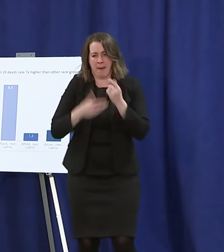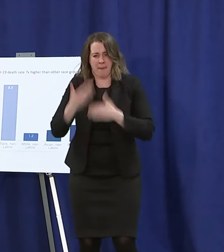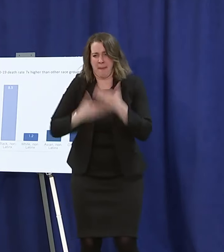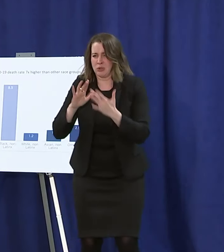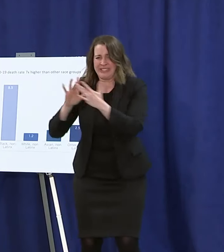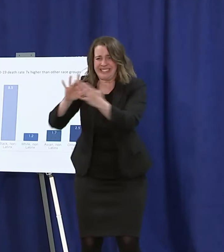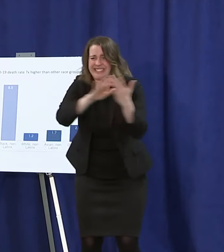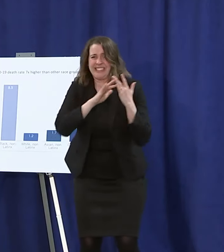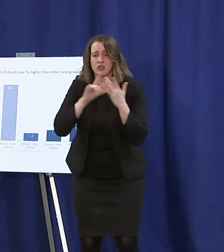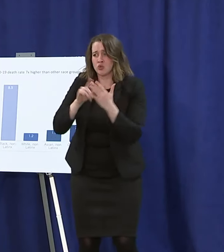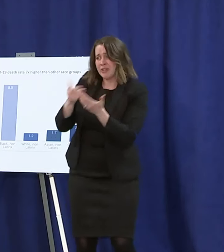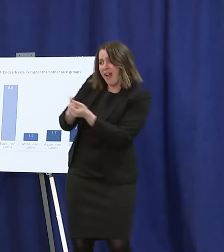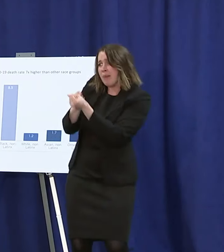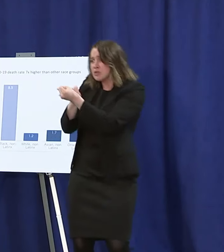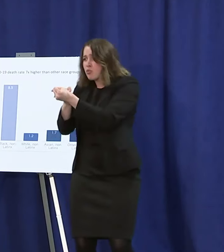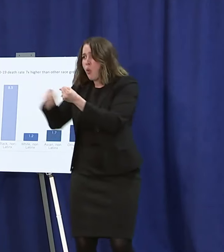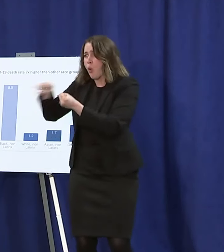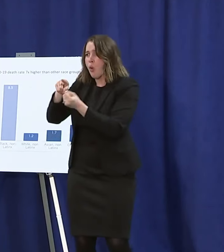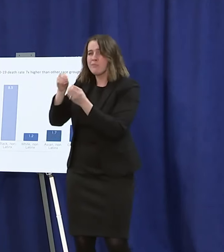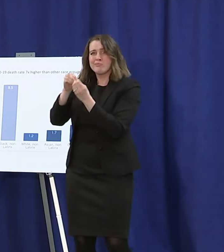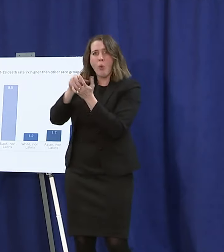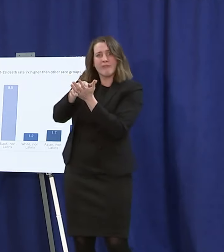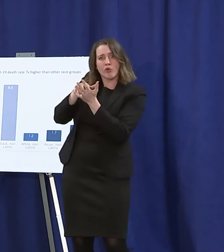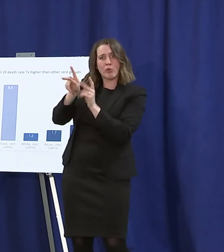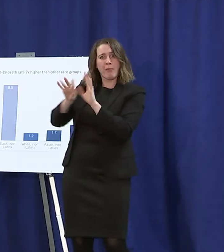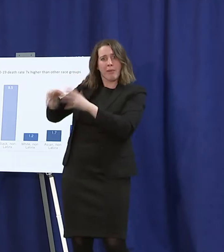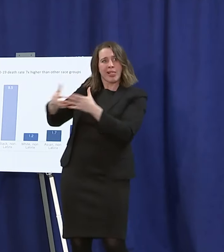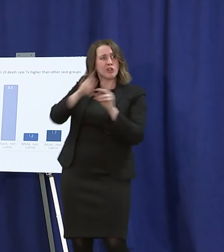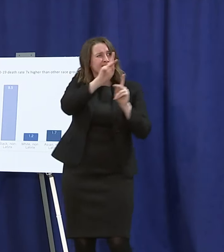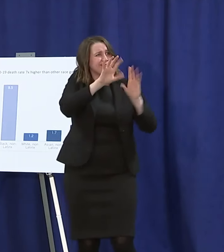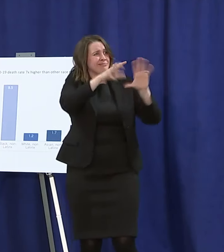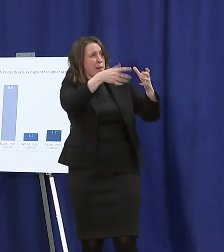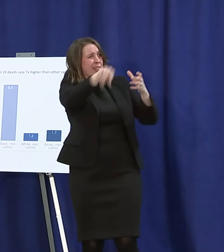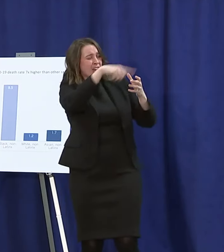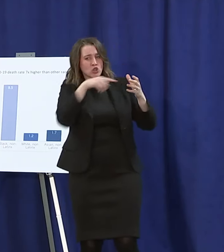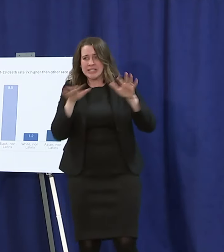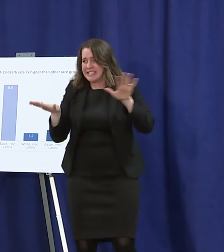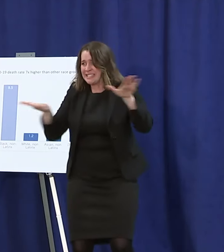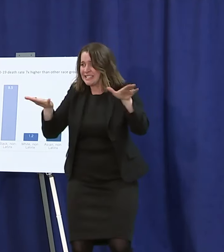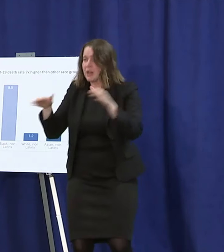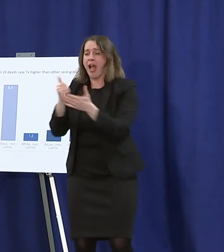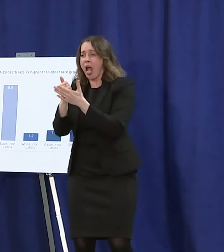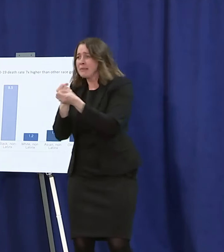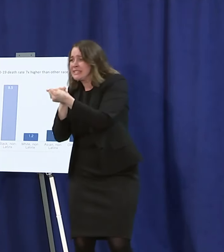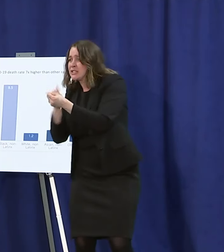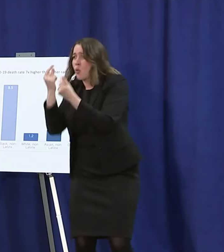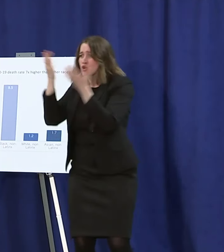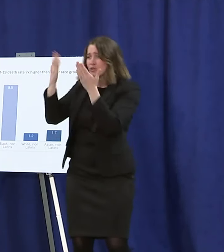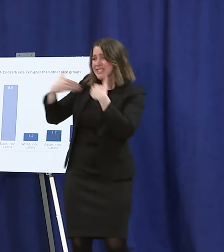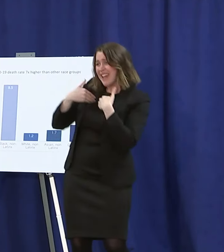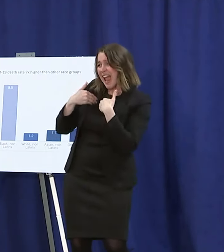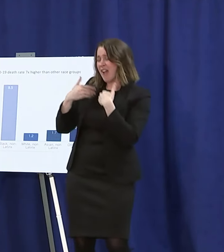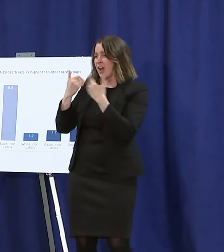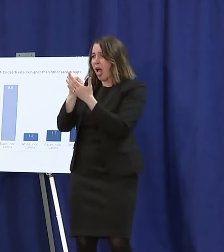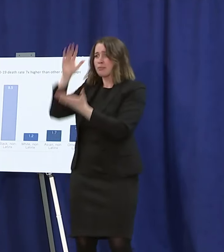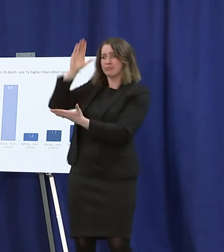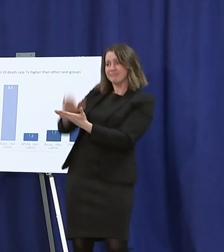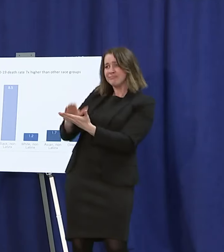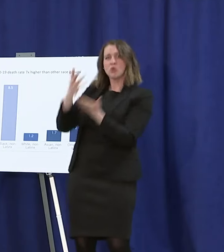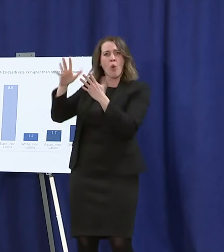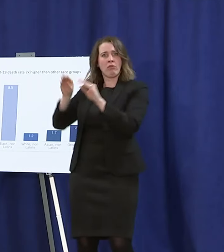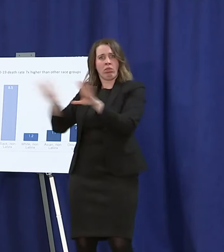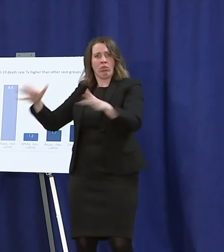reach vulnerable people, educate them about options where necessary, and connect them with services to help fight the spread of